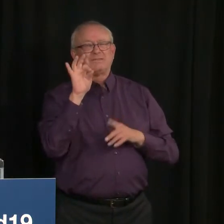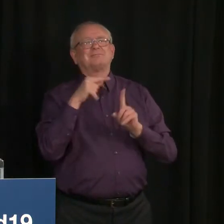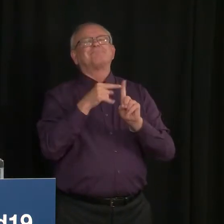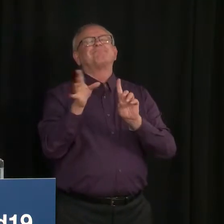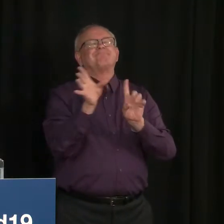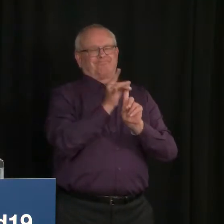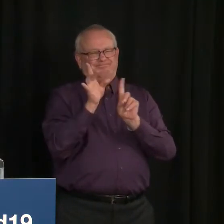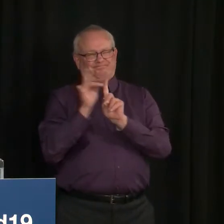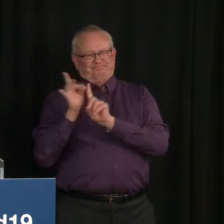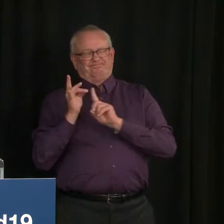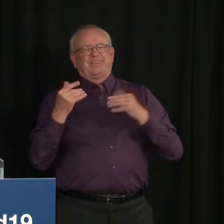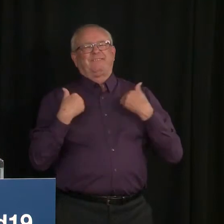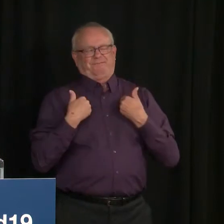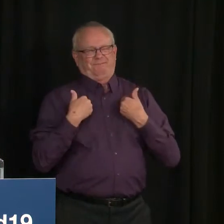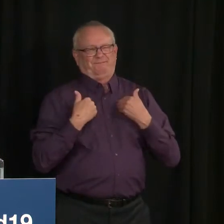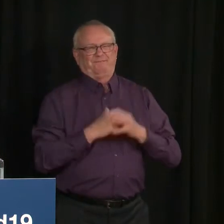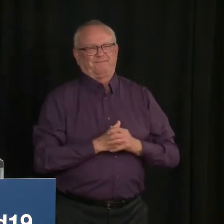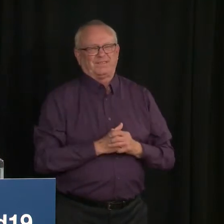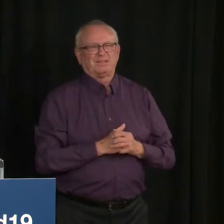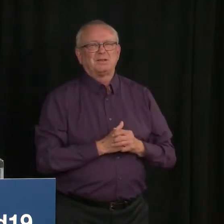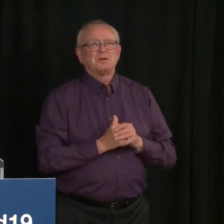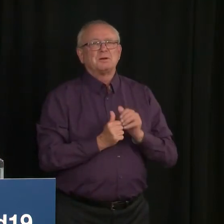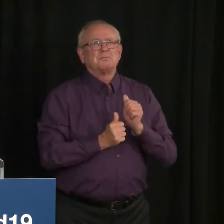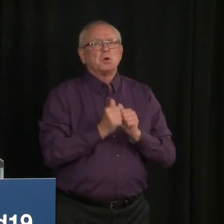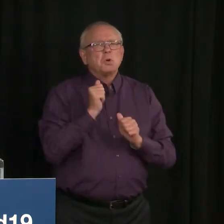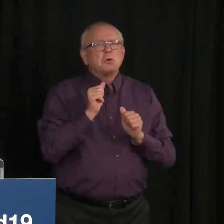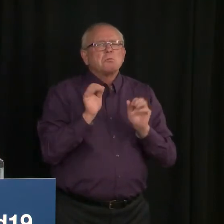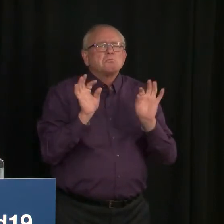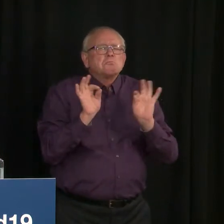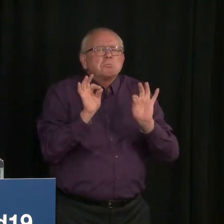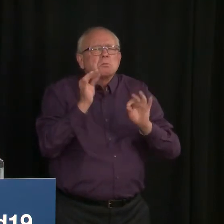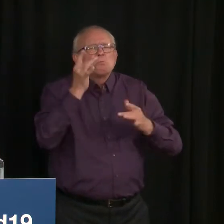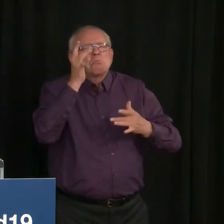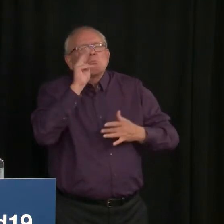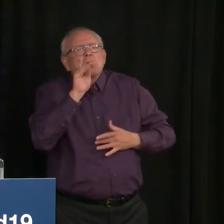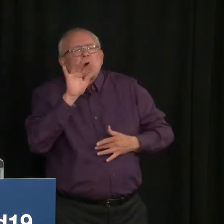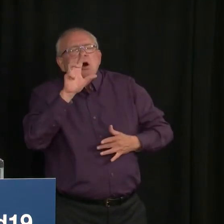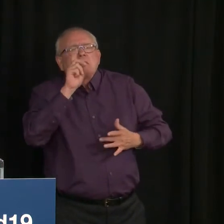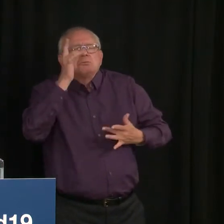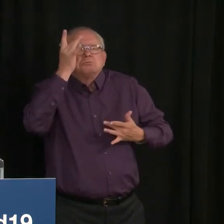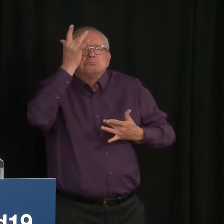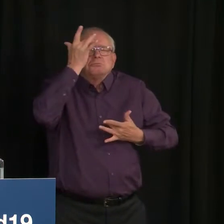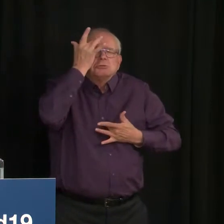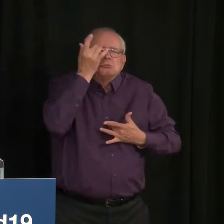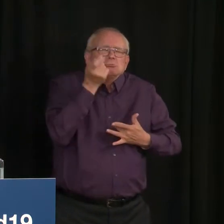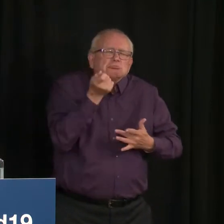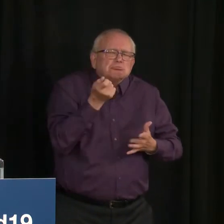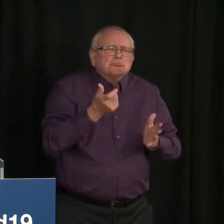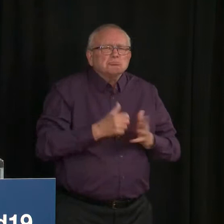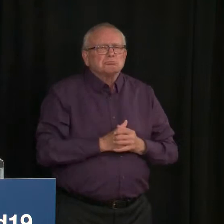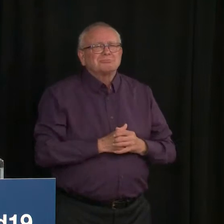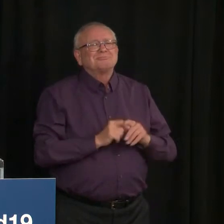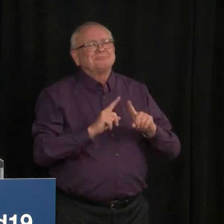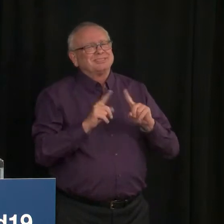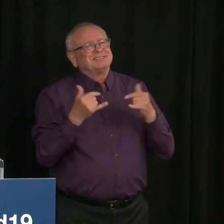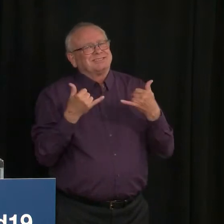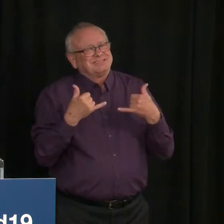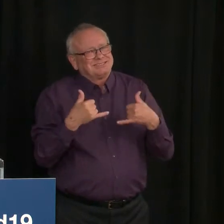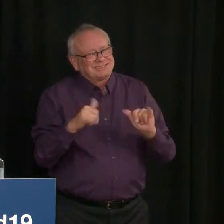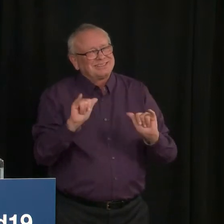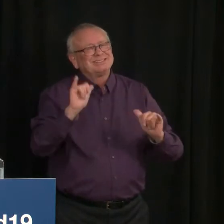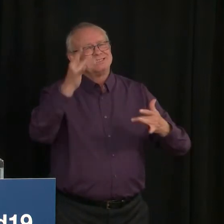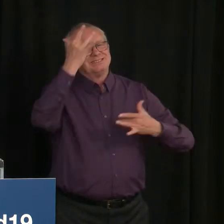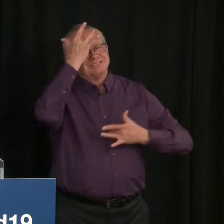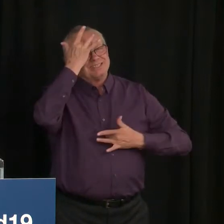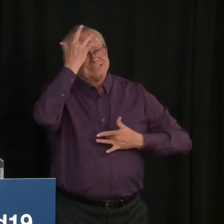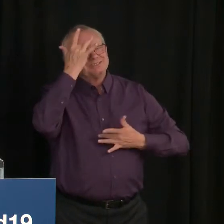are experiencing mild COVID-19 symptoms. It appears that all but 1 case are hospital acquired, so cases